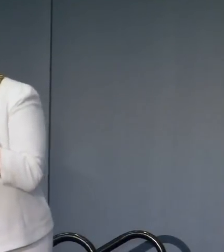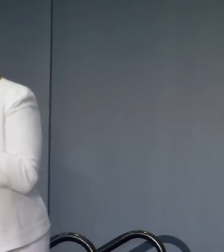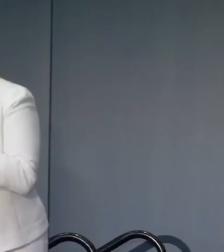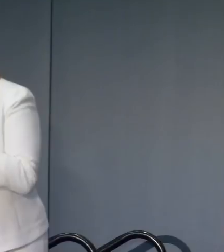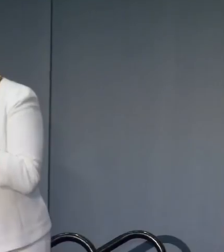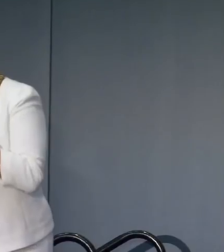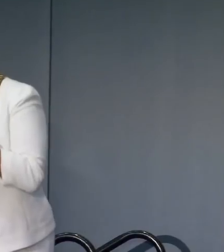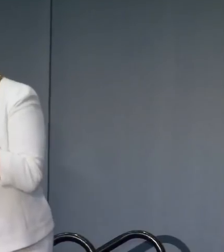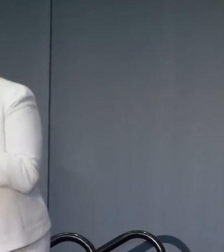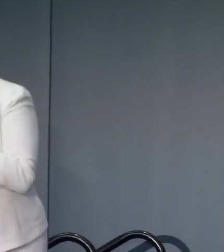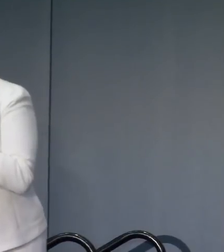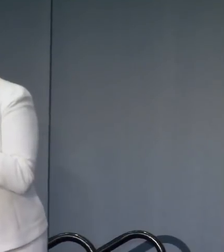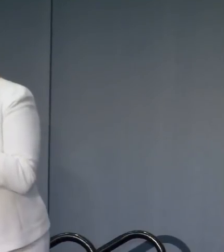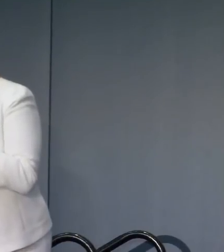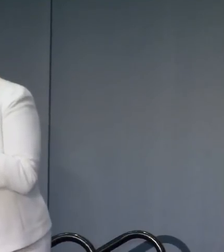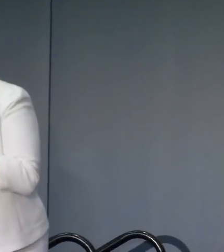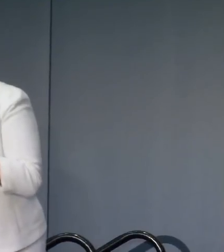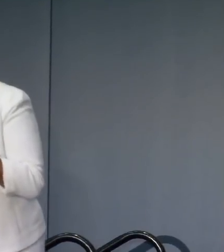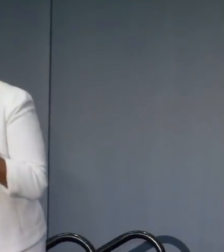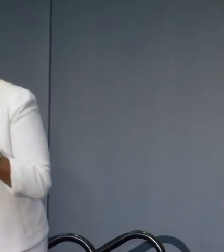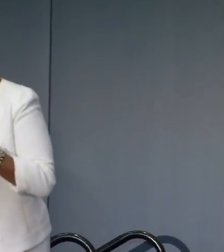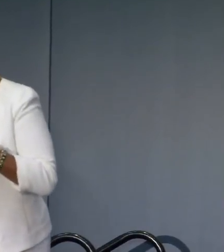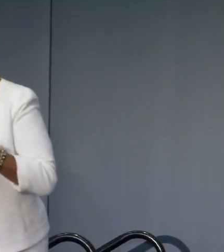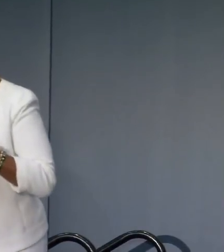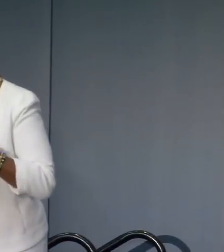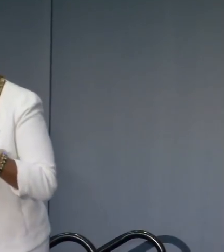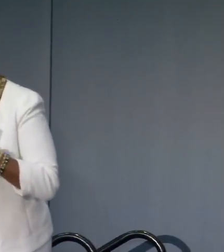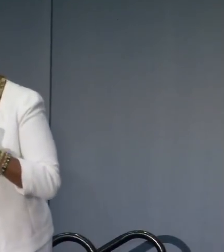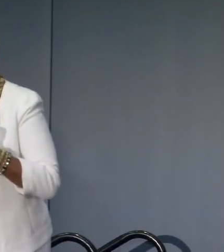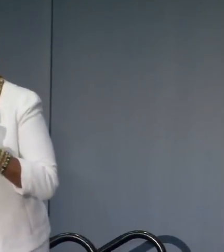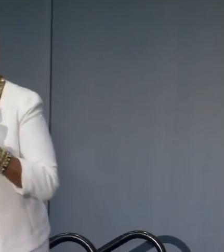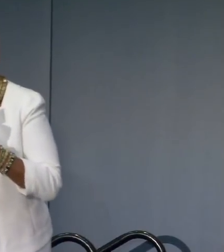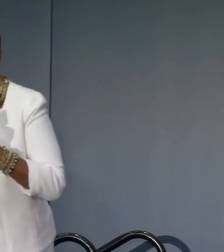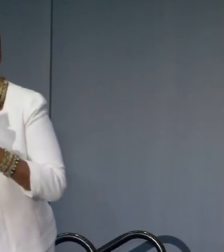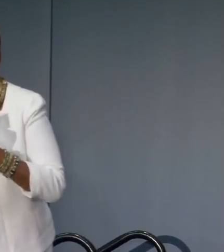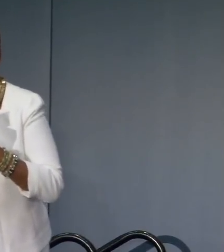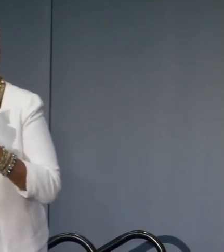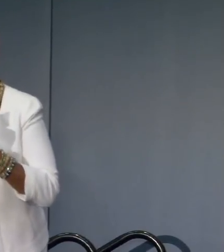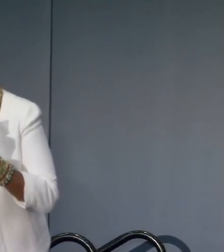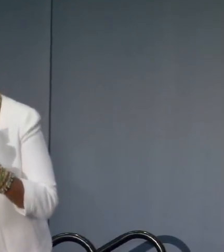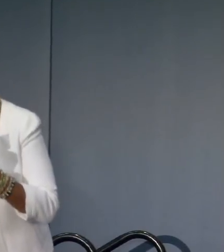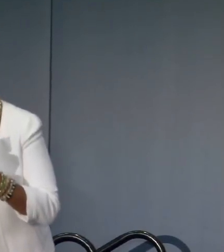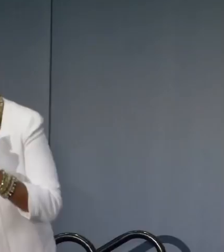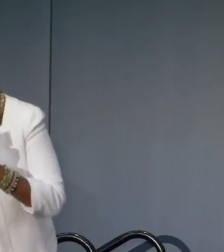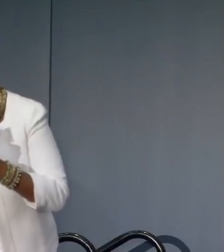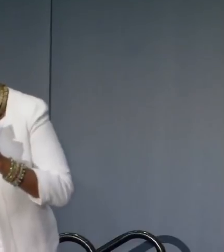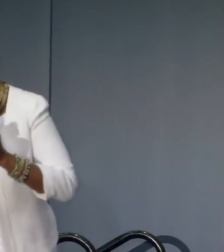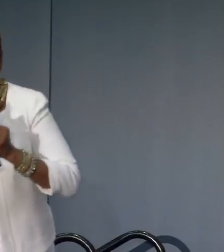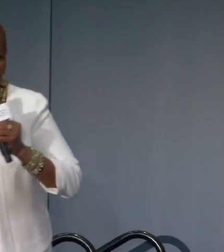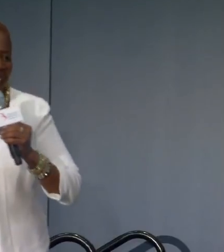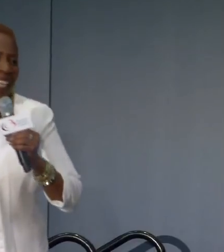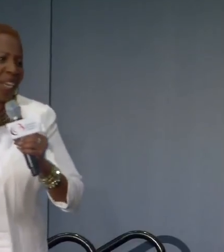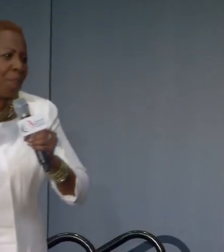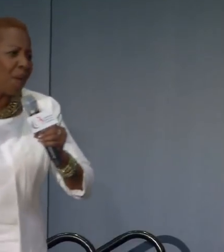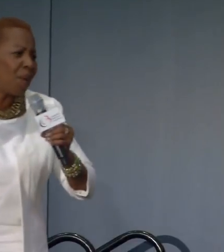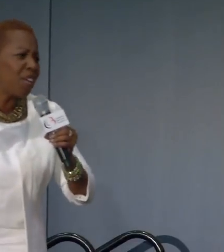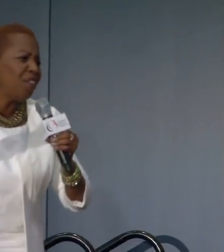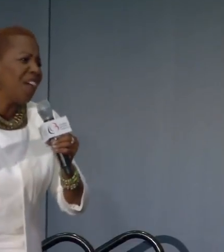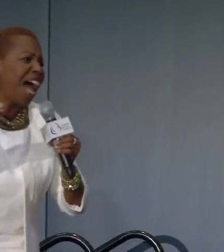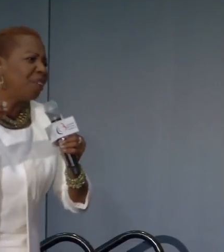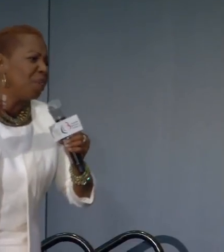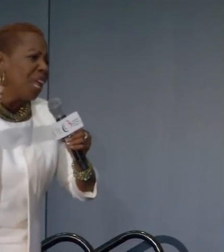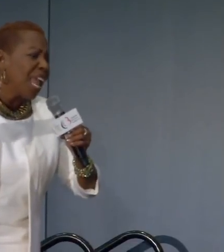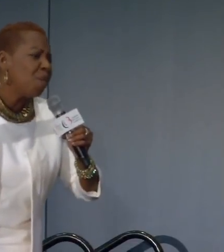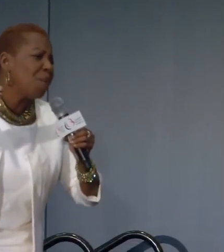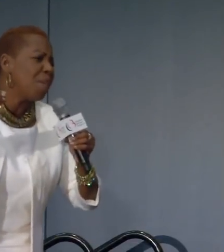When you start getting to those deeper levels of truth, when you really start understanding who you be, when you get clear about what